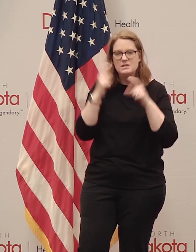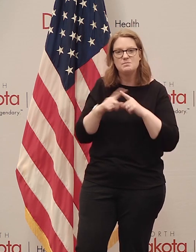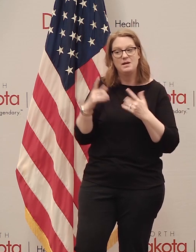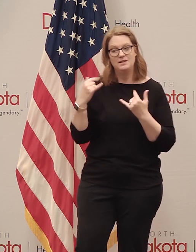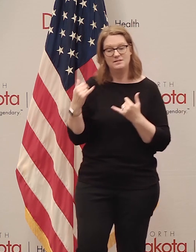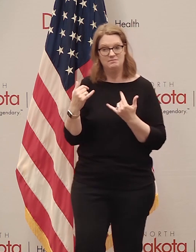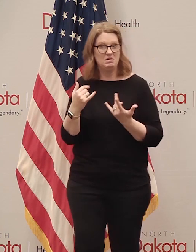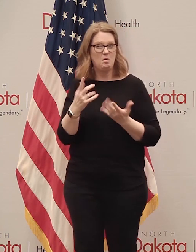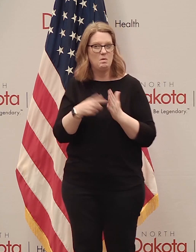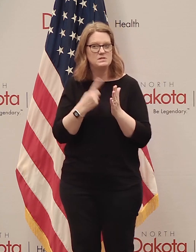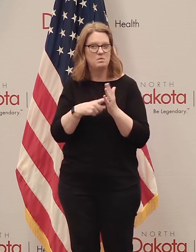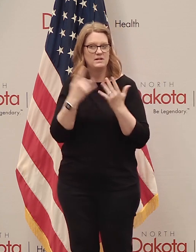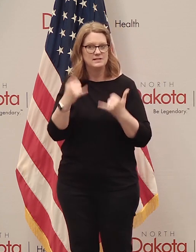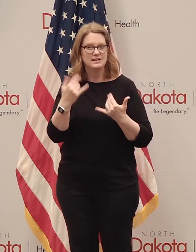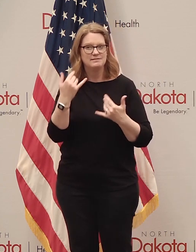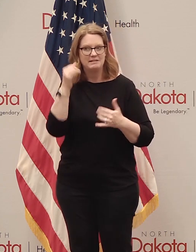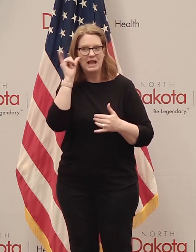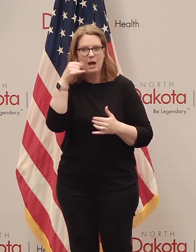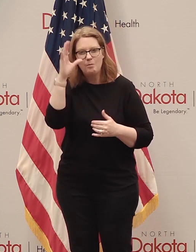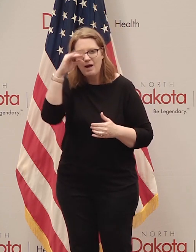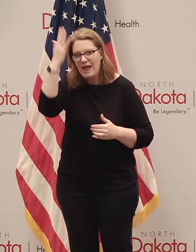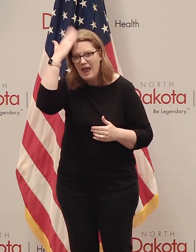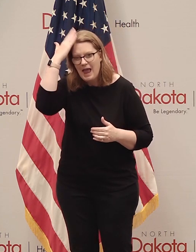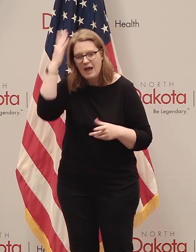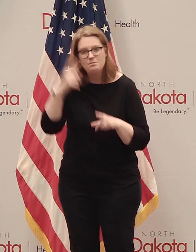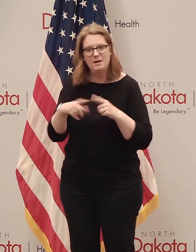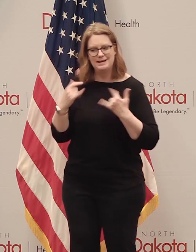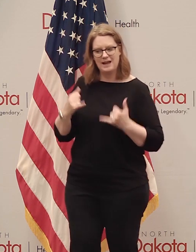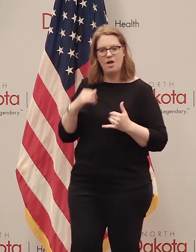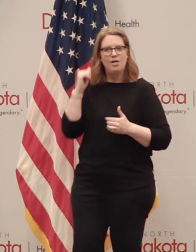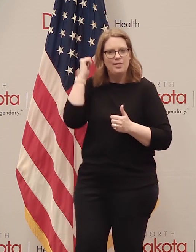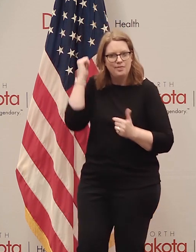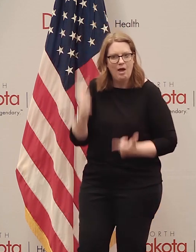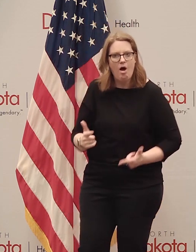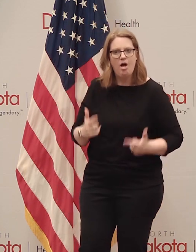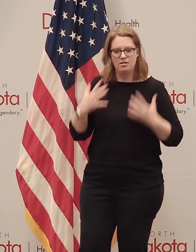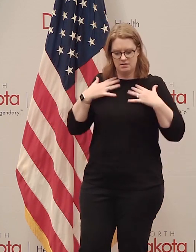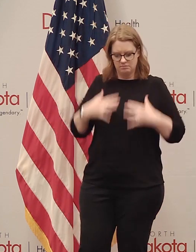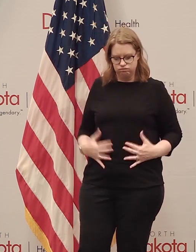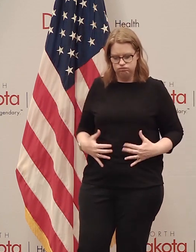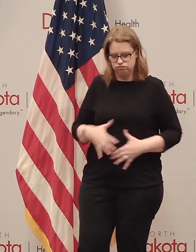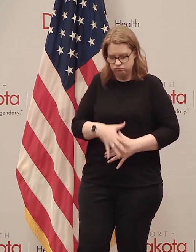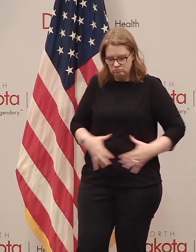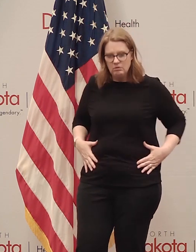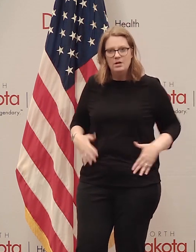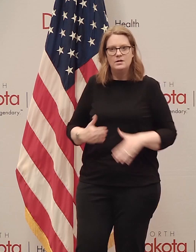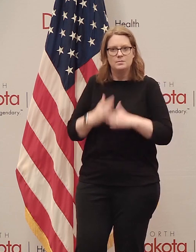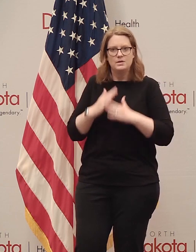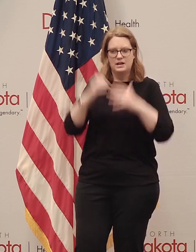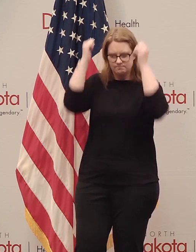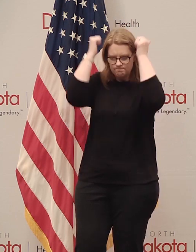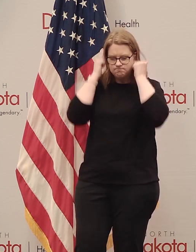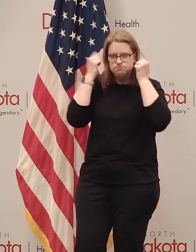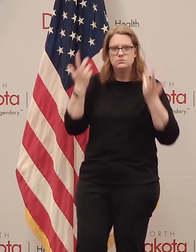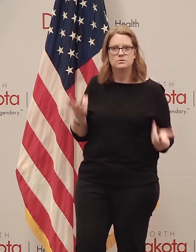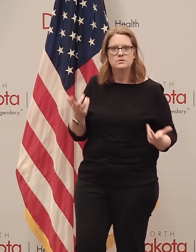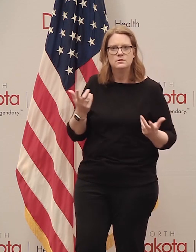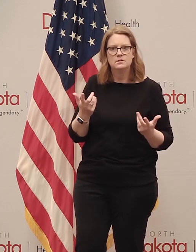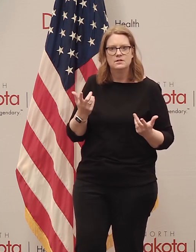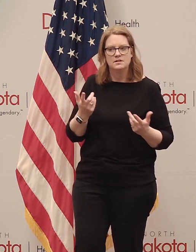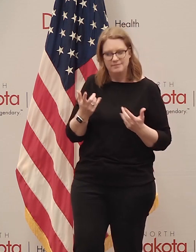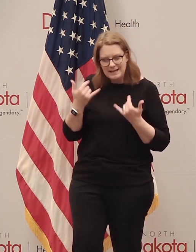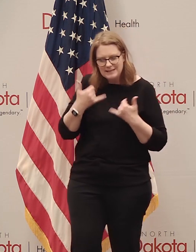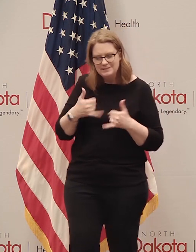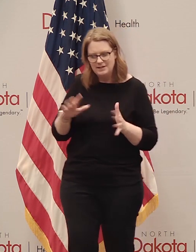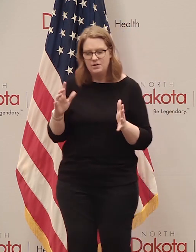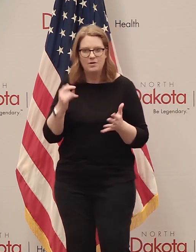that for a good reason, because they know that there's safety involved in that, and they're making a personal choice. It doesn't make them less of a bull rider, and they don't win any less